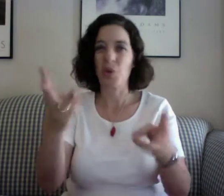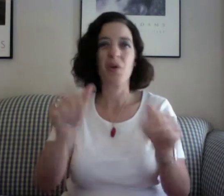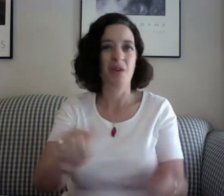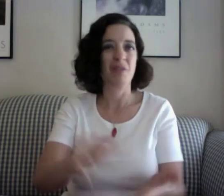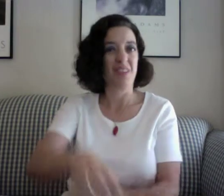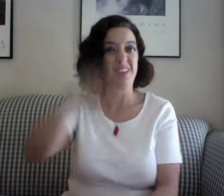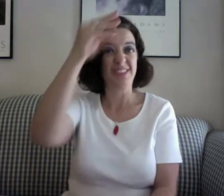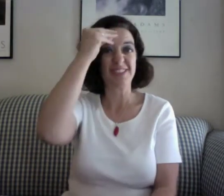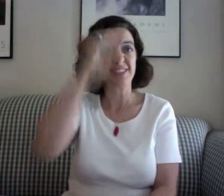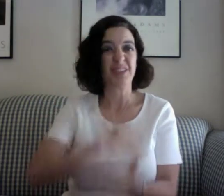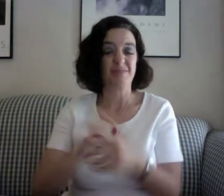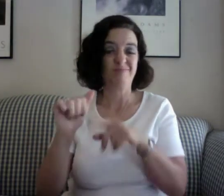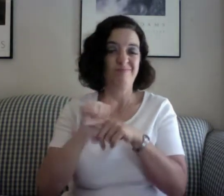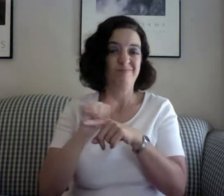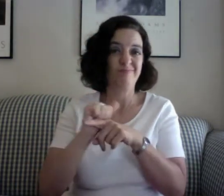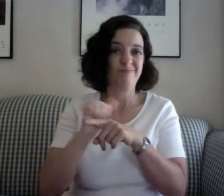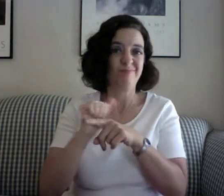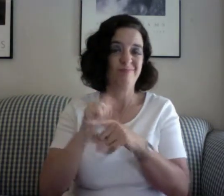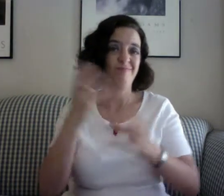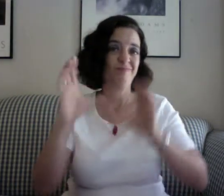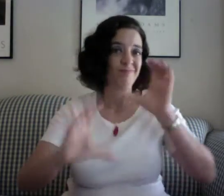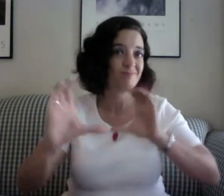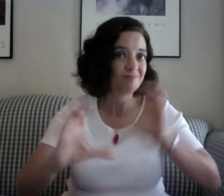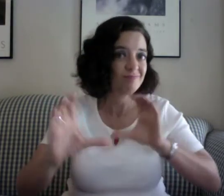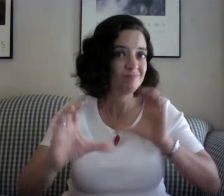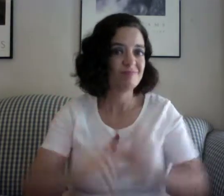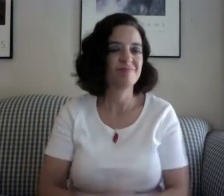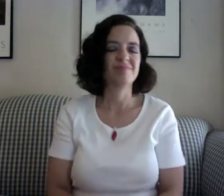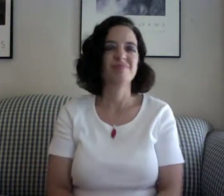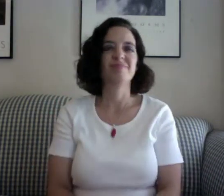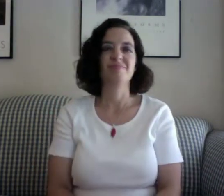people, because that's the only way you're going to learn is through practice and communication.